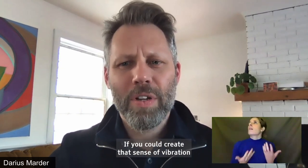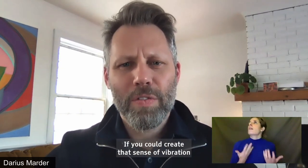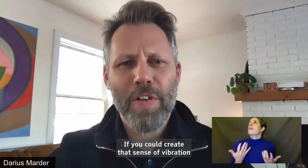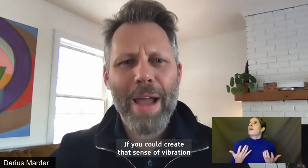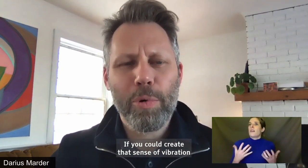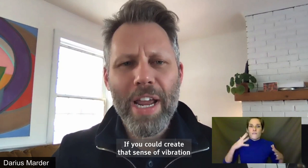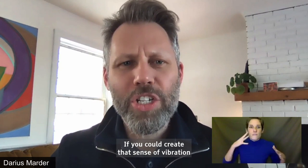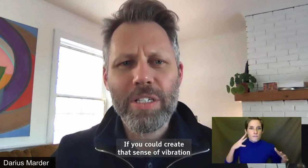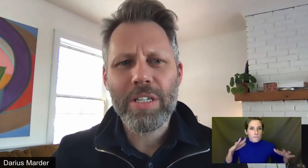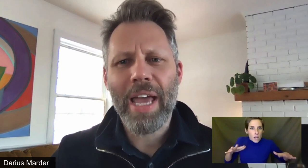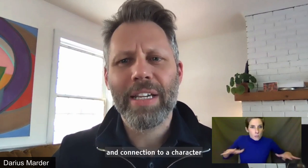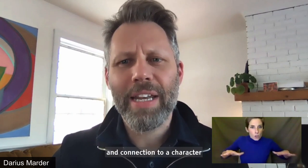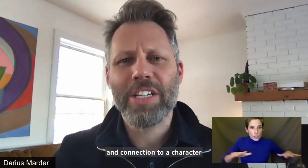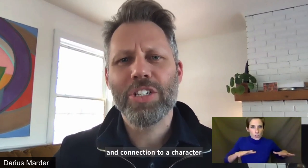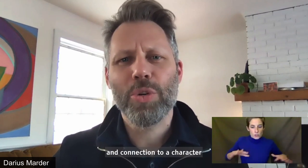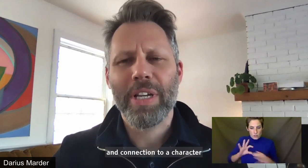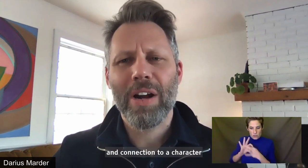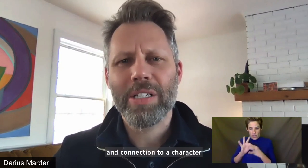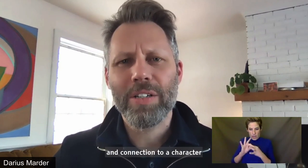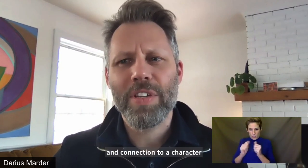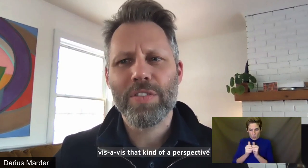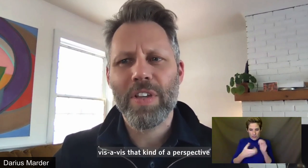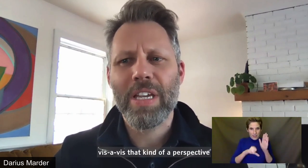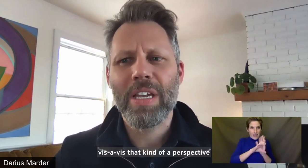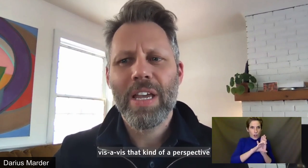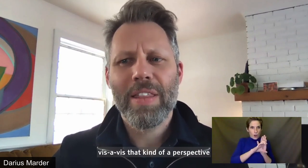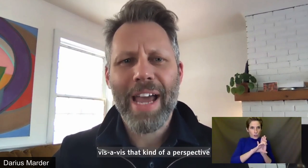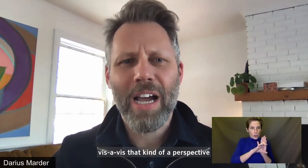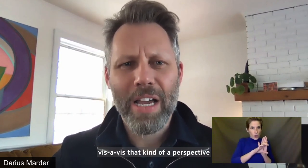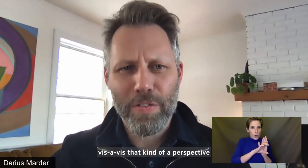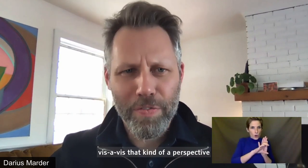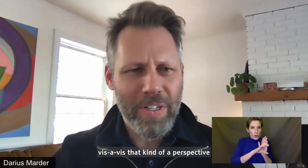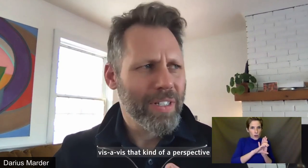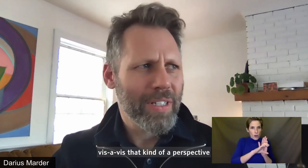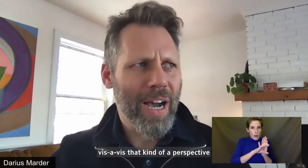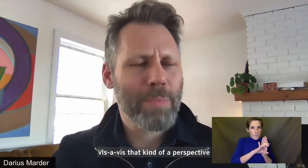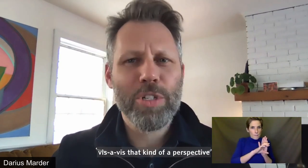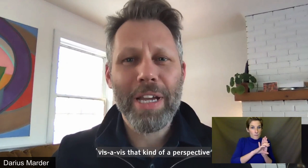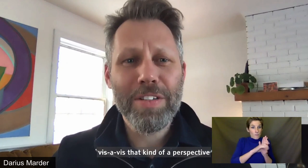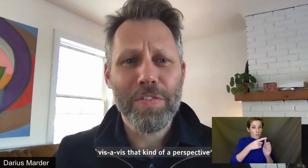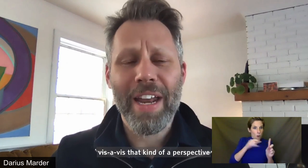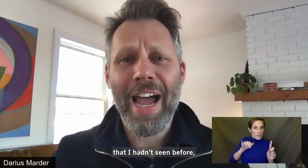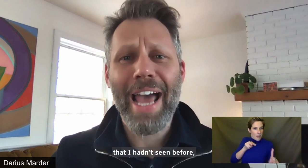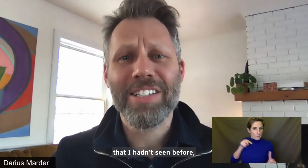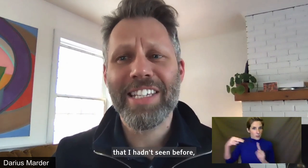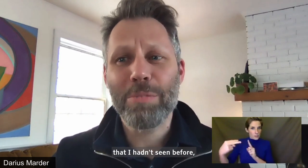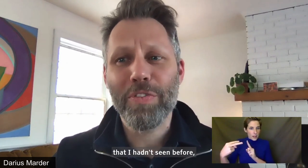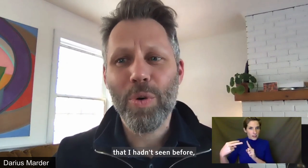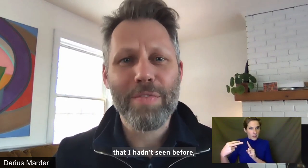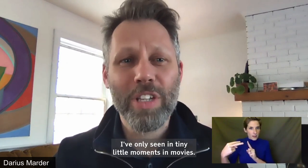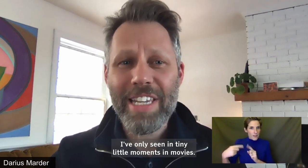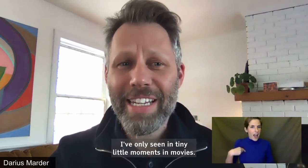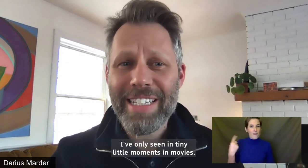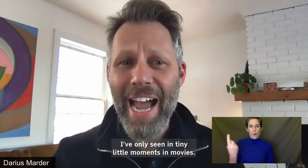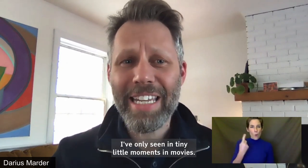of vibration and connection to a character vis-a-vis that kind of perspective that I hadn't seen